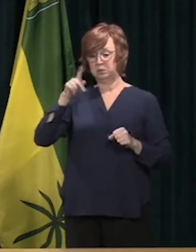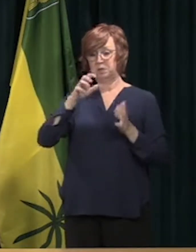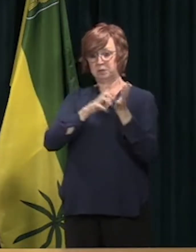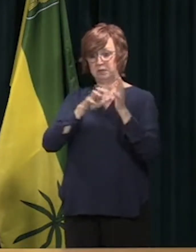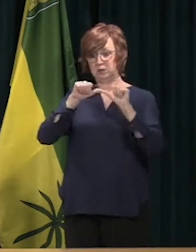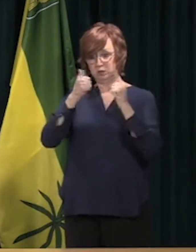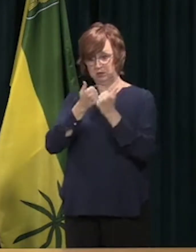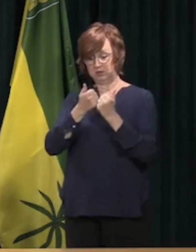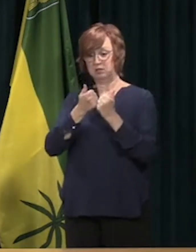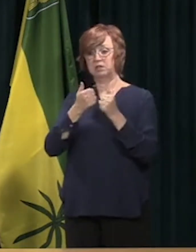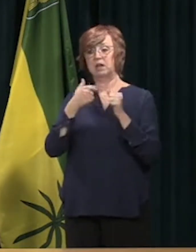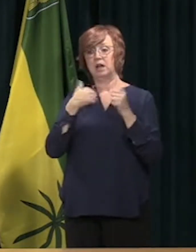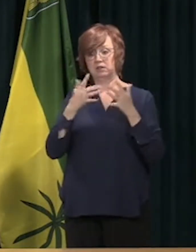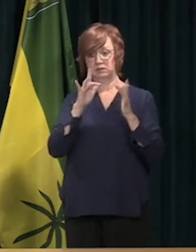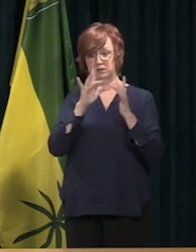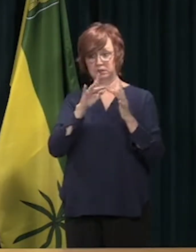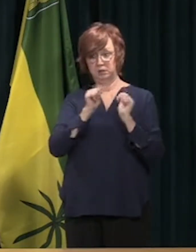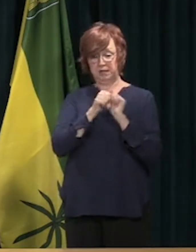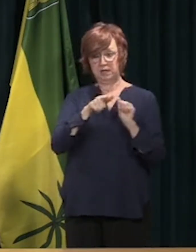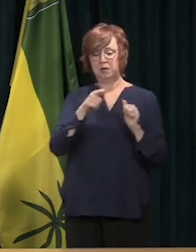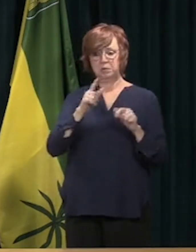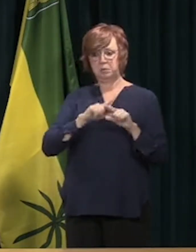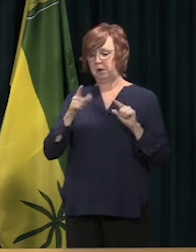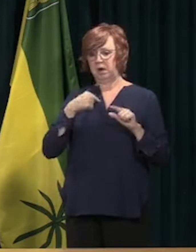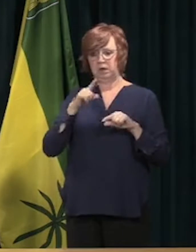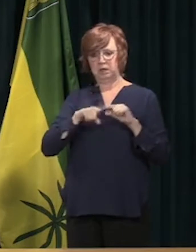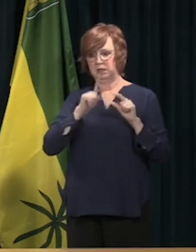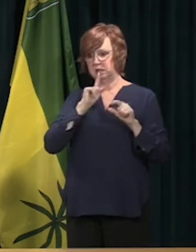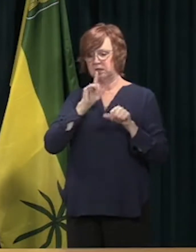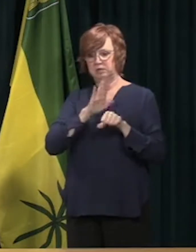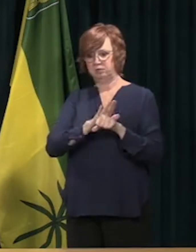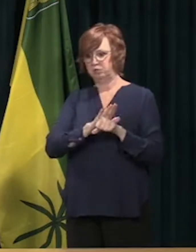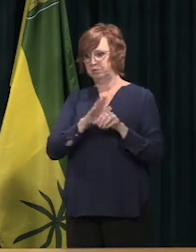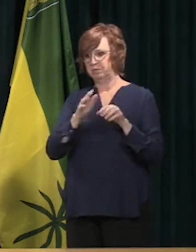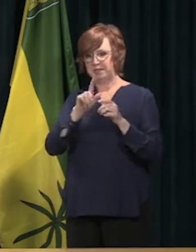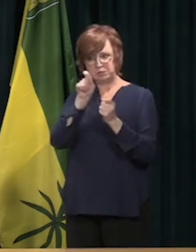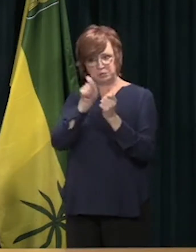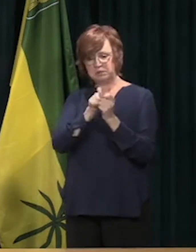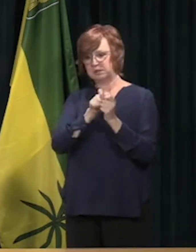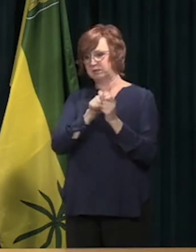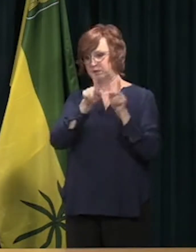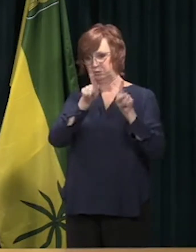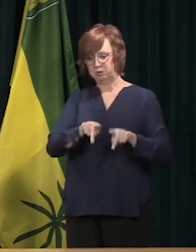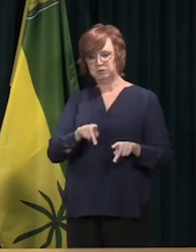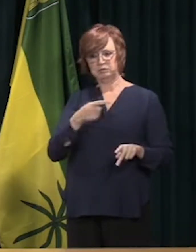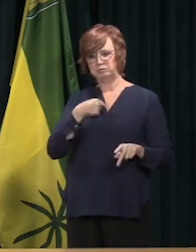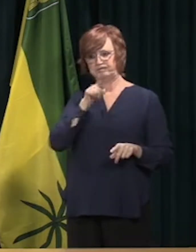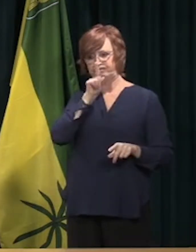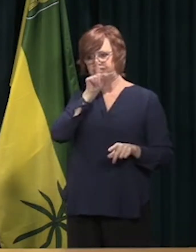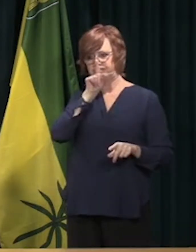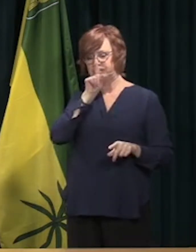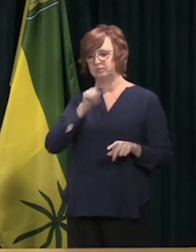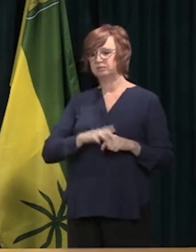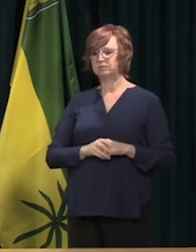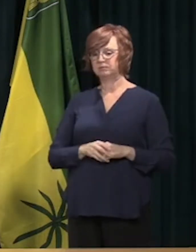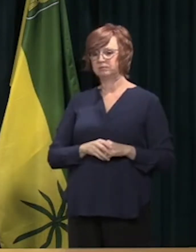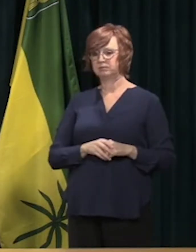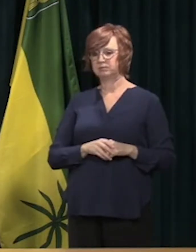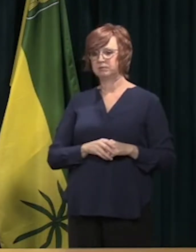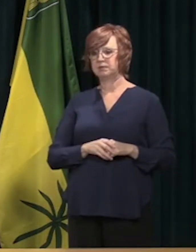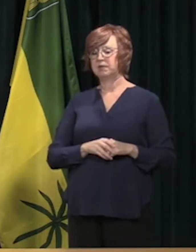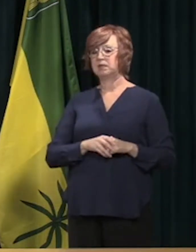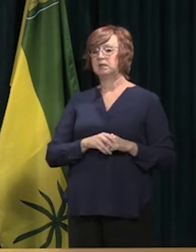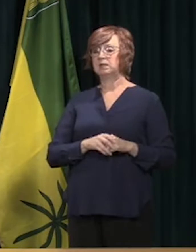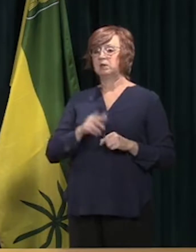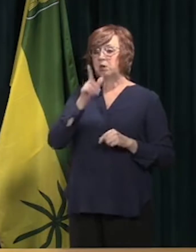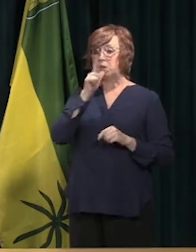and I have his permission to confirm that. But beyond that, I would not like to discuss any particular details of any case in terms of potential